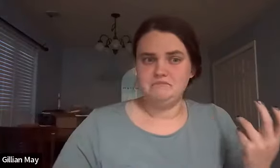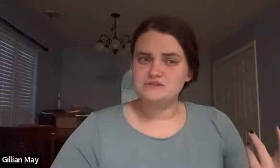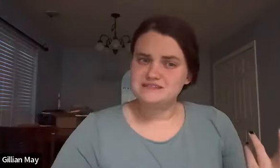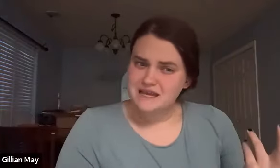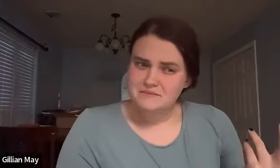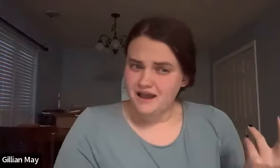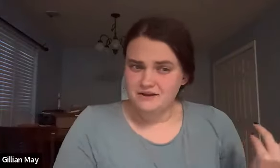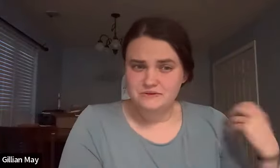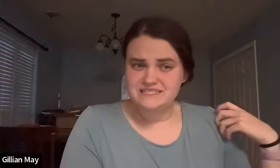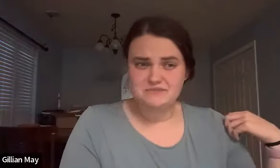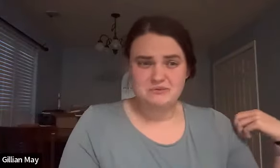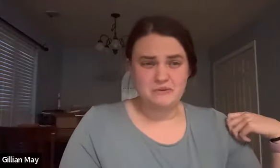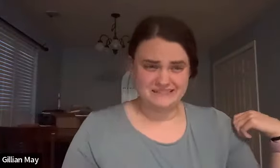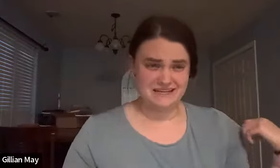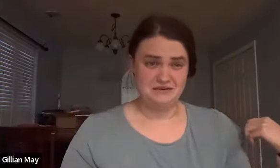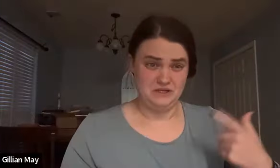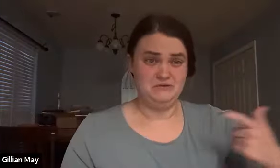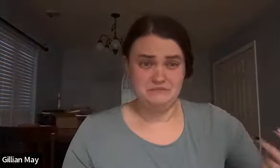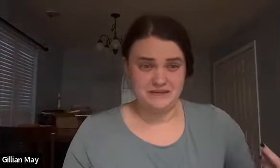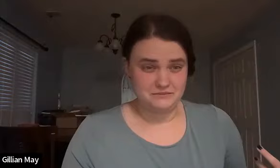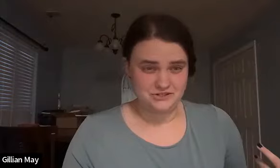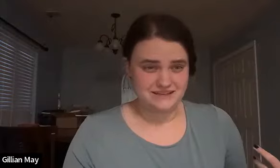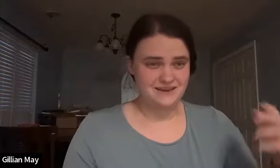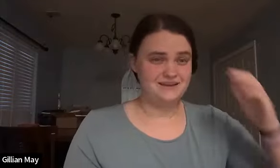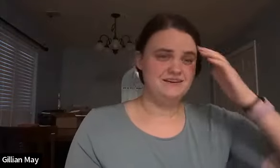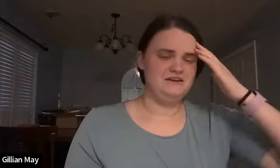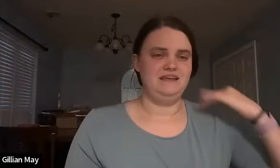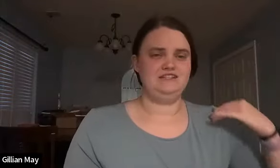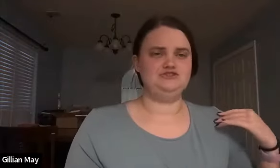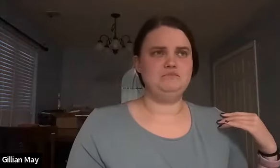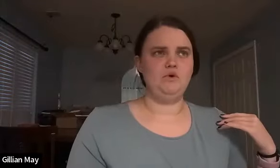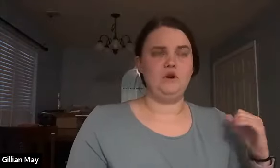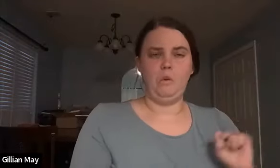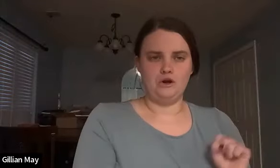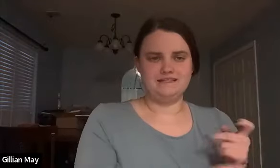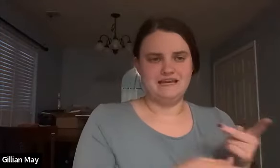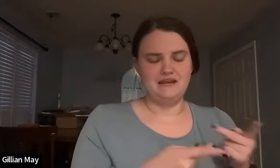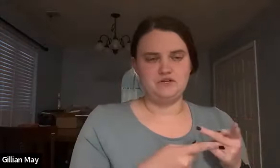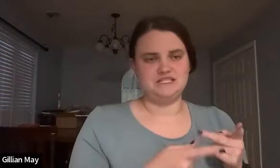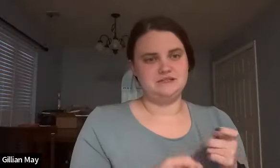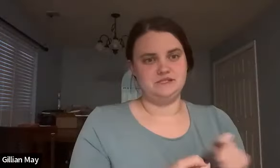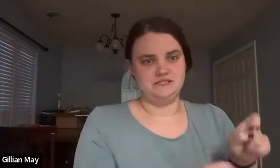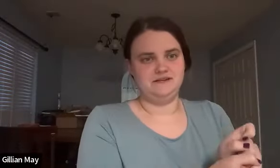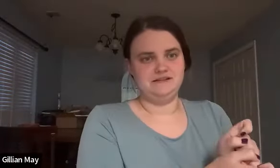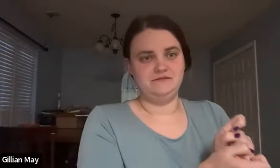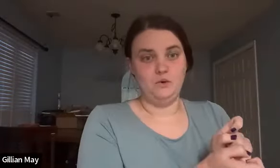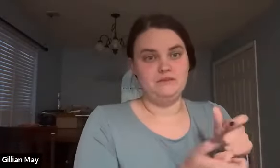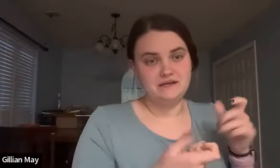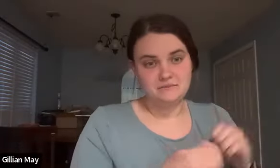most of the time, I don't always see people always signing really big numbers like that. It's usually more in a work setting, which is specifically for big